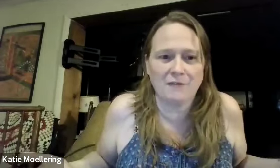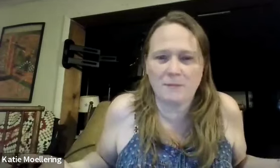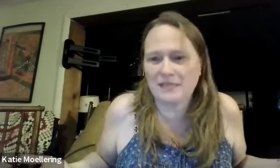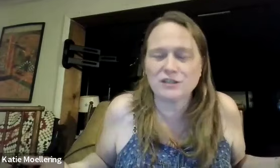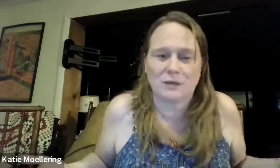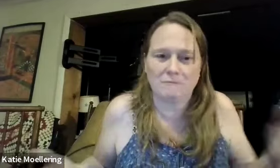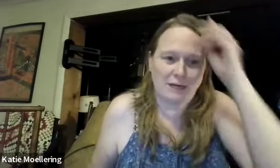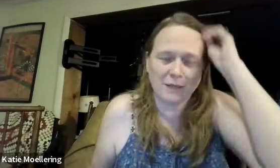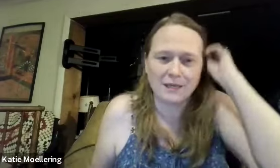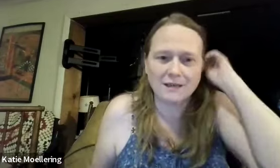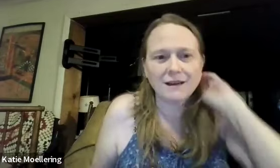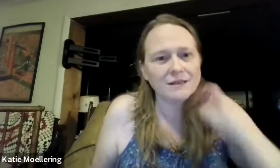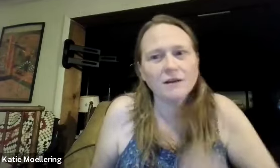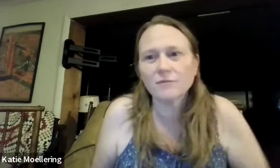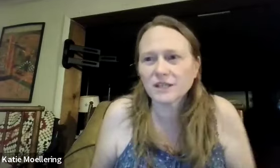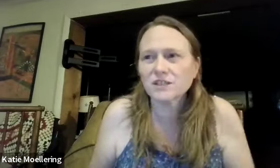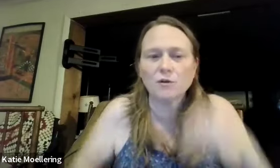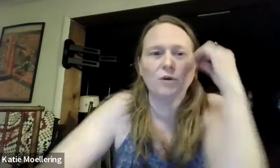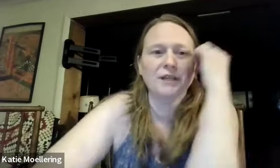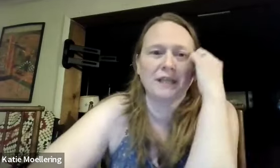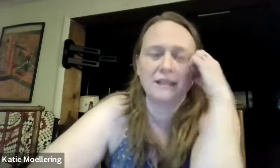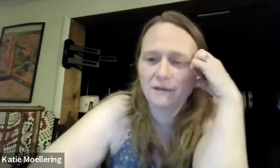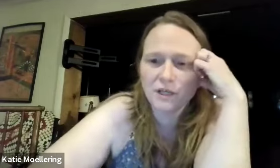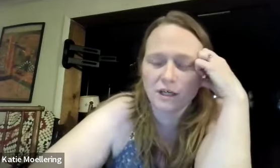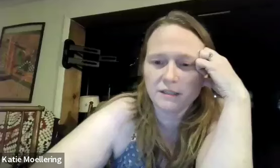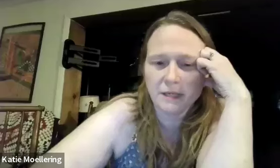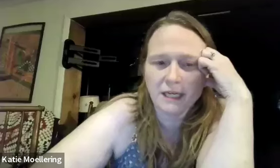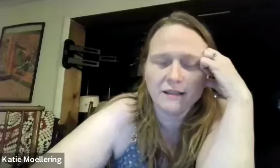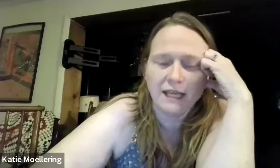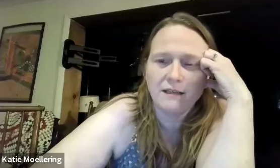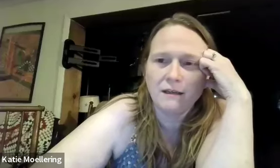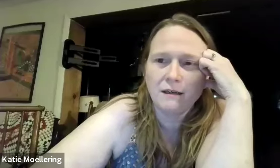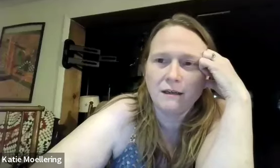in my Instagram feed, but I thought that's so cool. And like, never occurred to me that